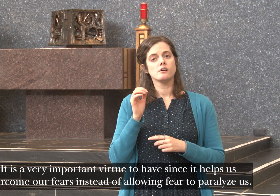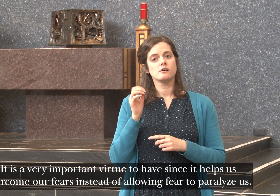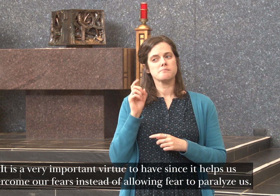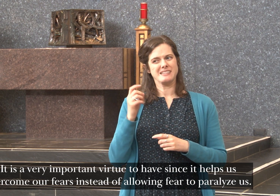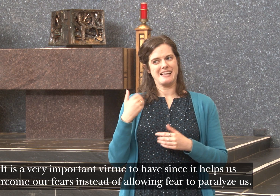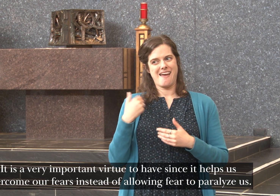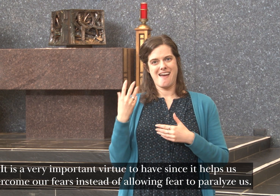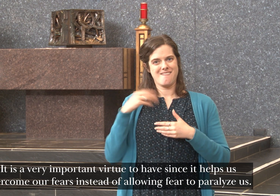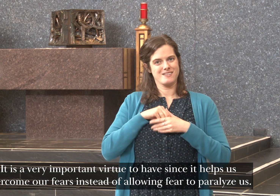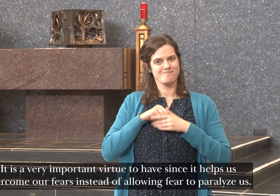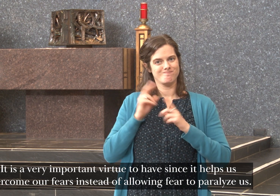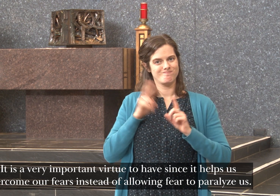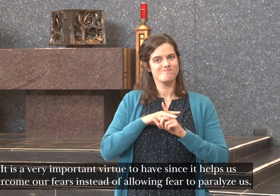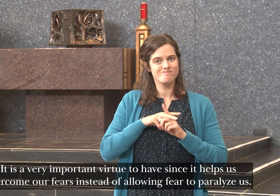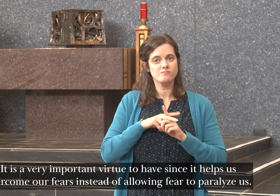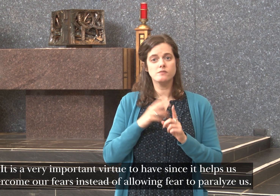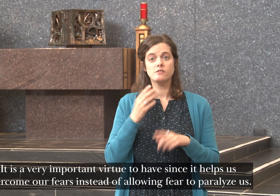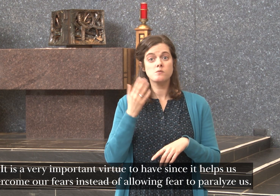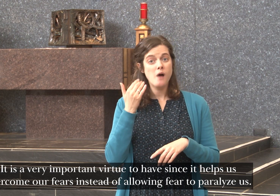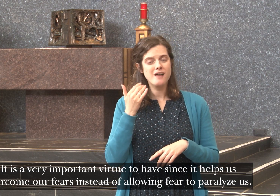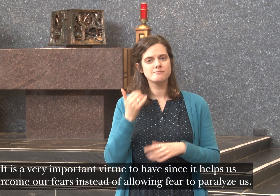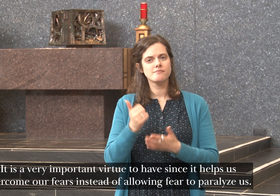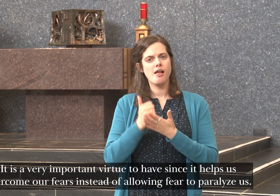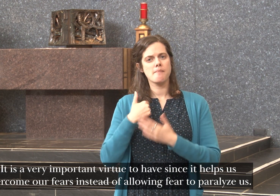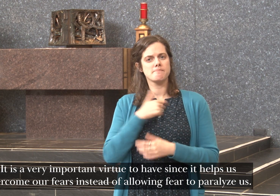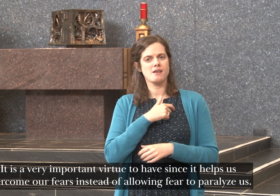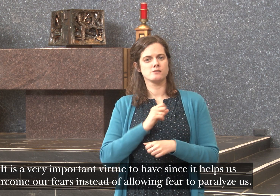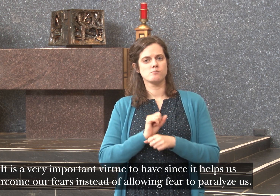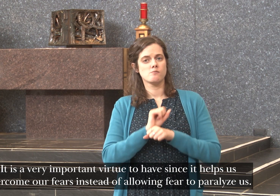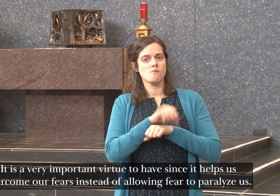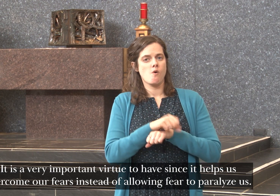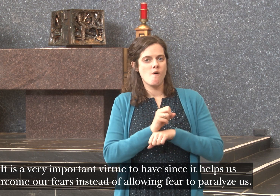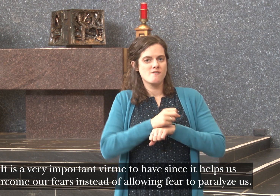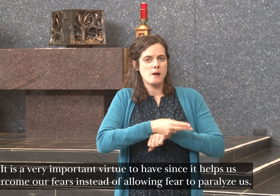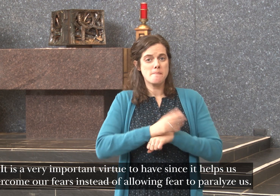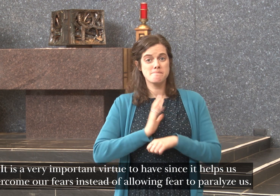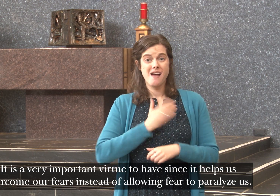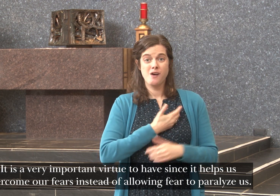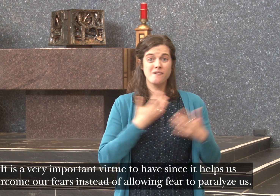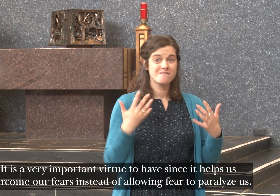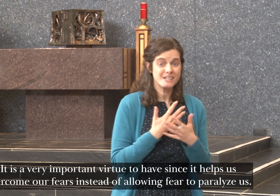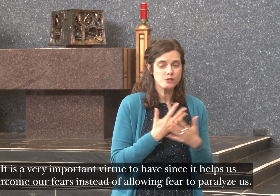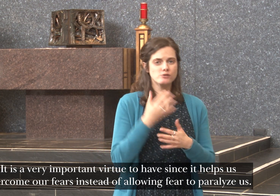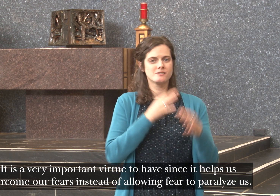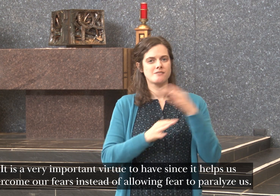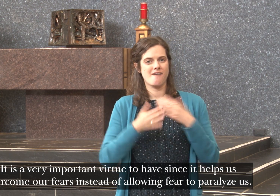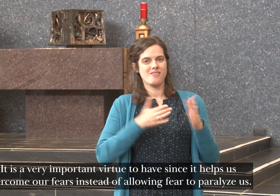to overcome our fears instead of allowing fear to paralyze us.